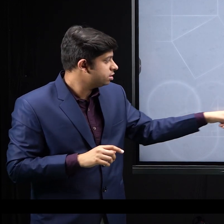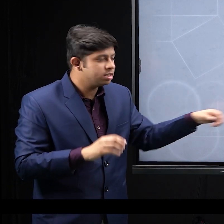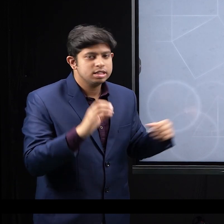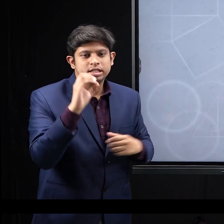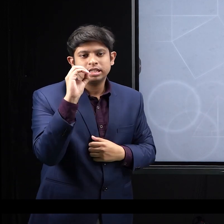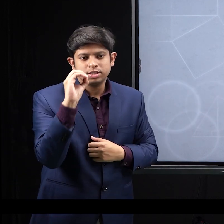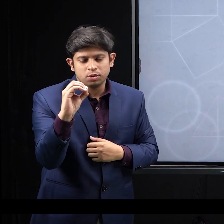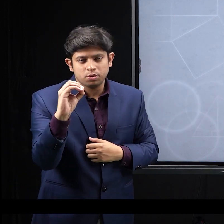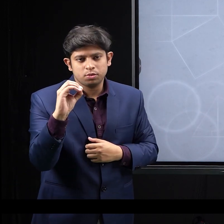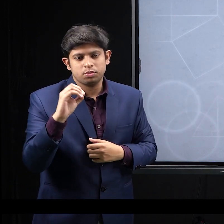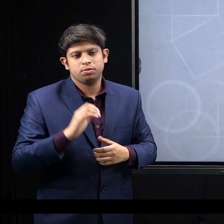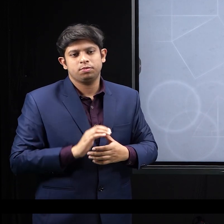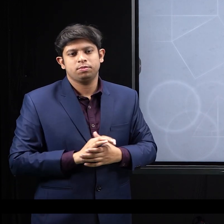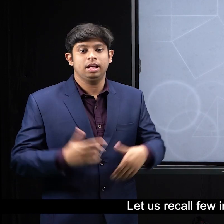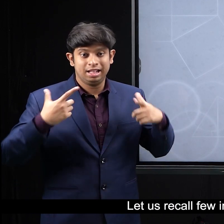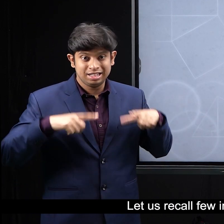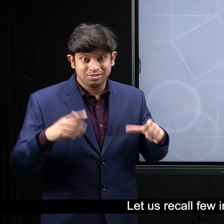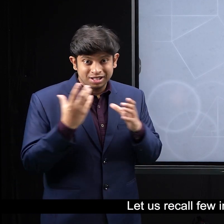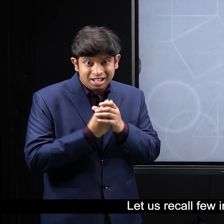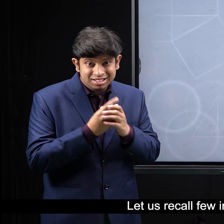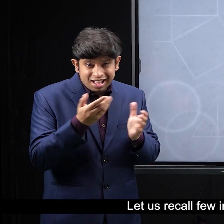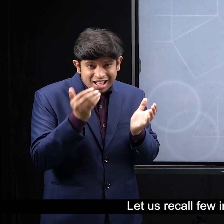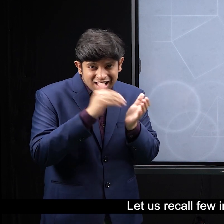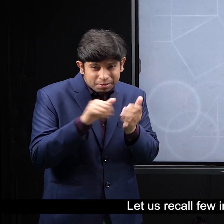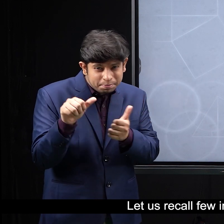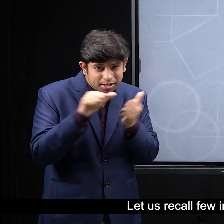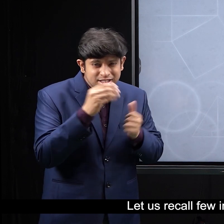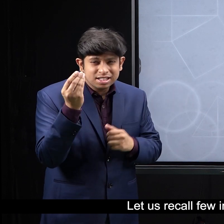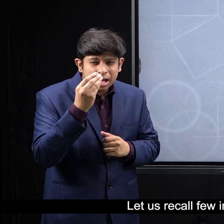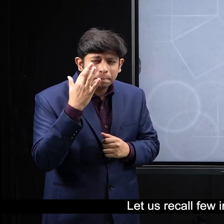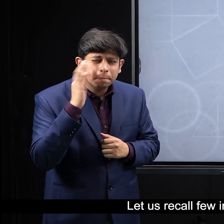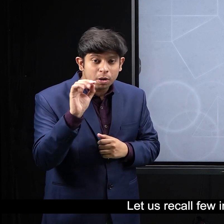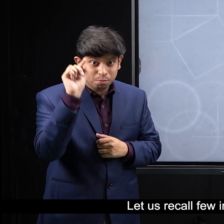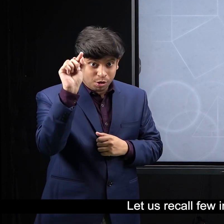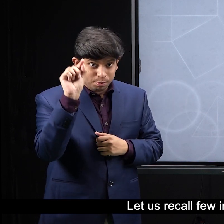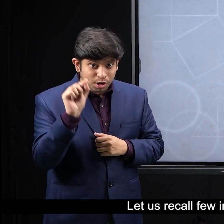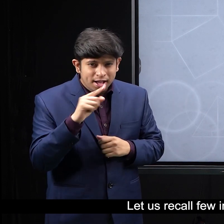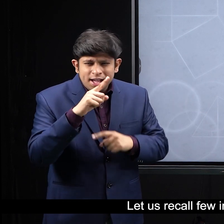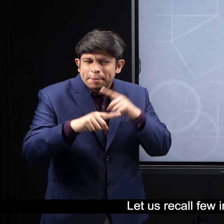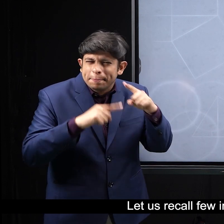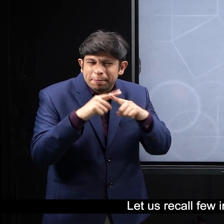zeros. Let us recall few important points about polynomials.